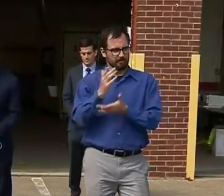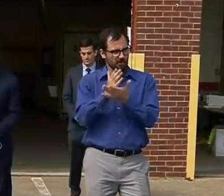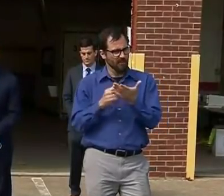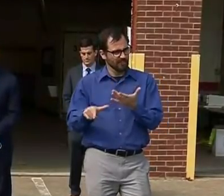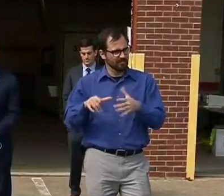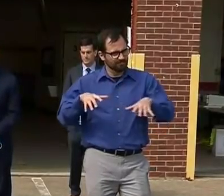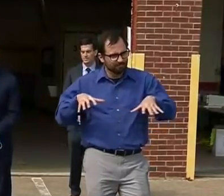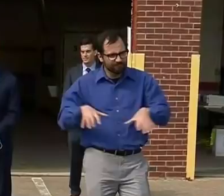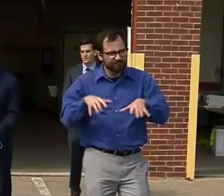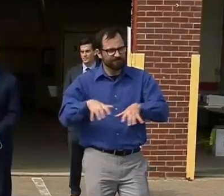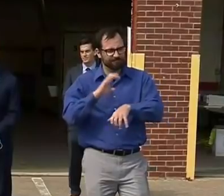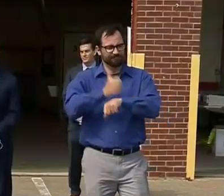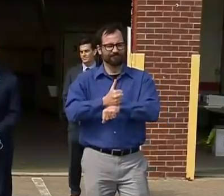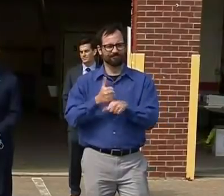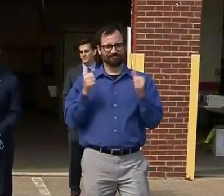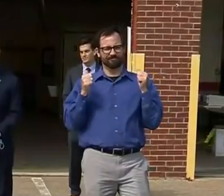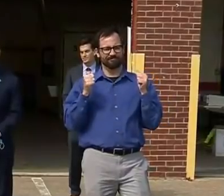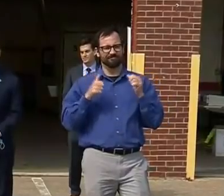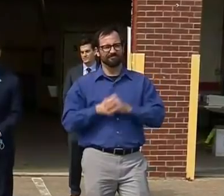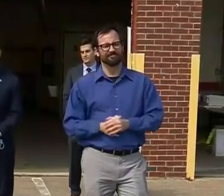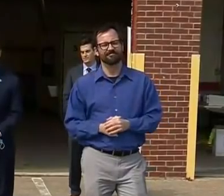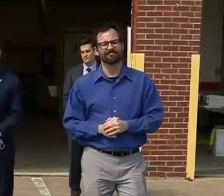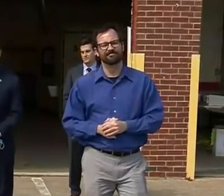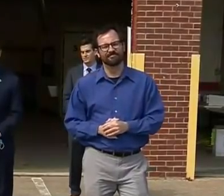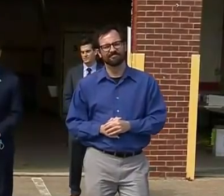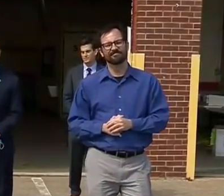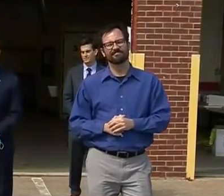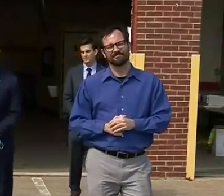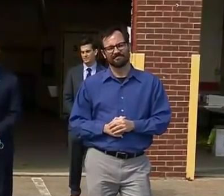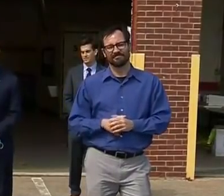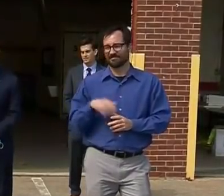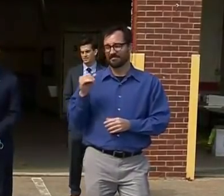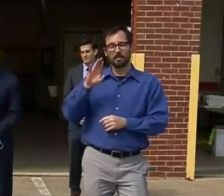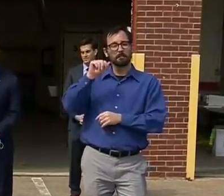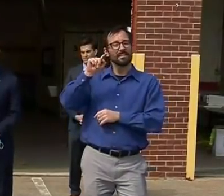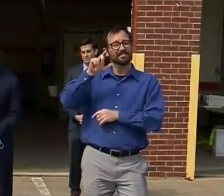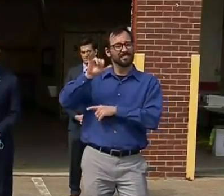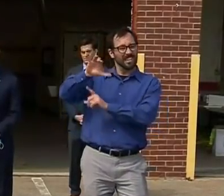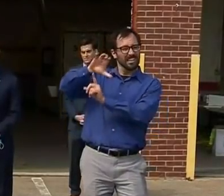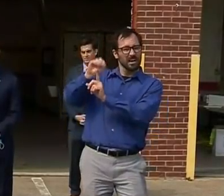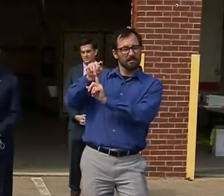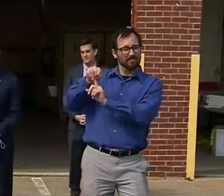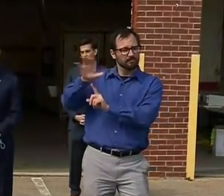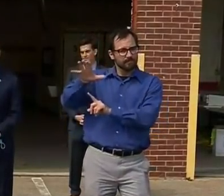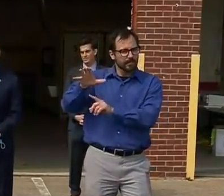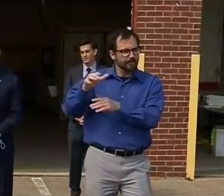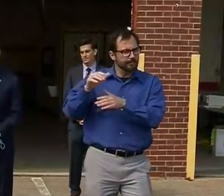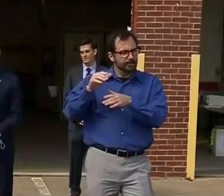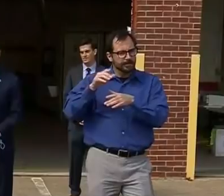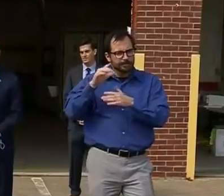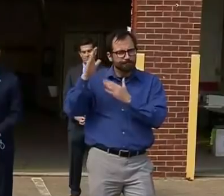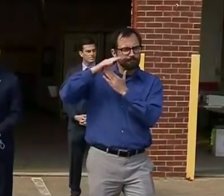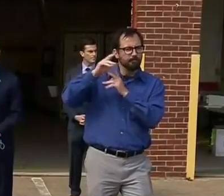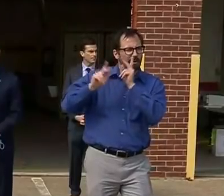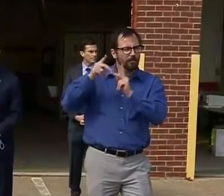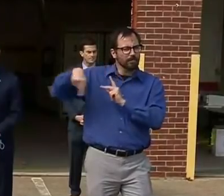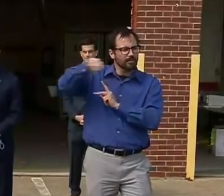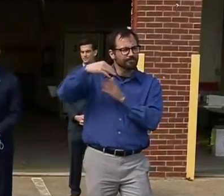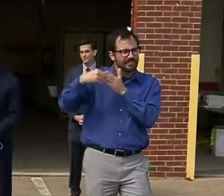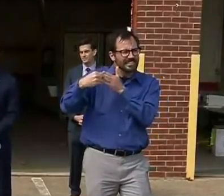thanks to the Battelle leadership for backing us and making us the first site where Battelle did not previously have a facility that